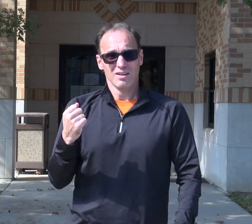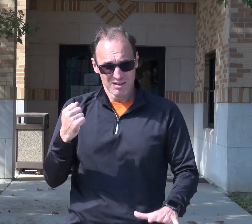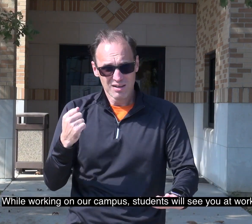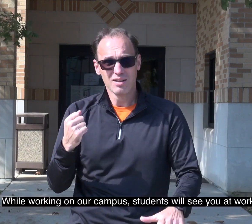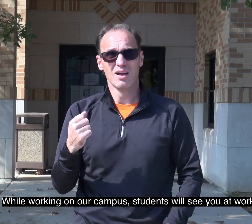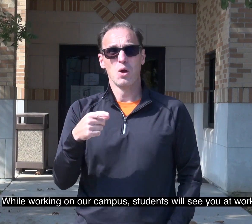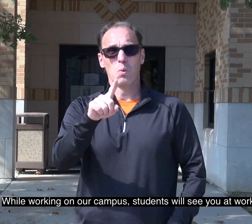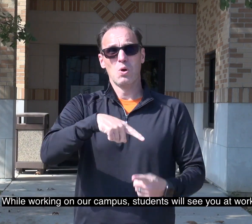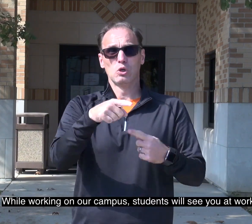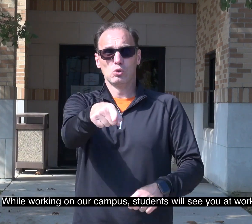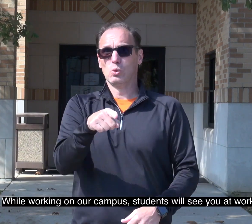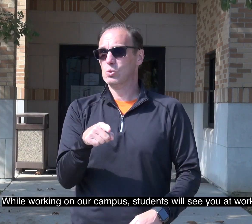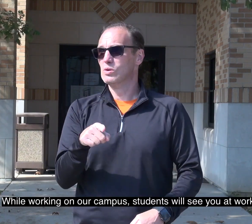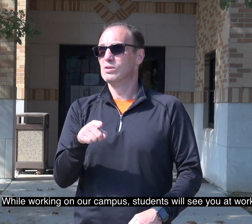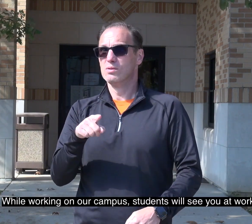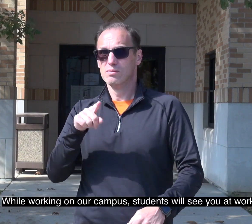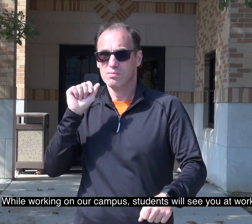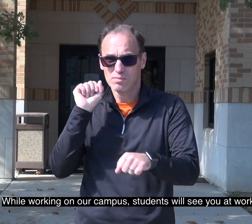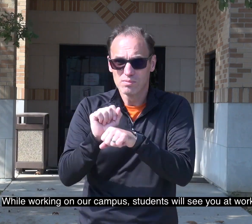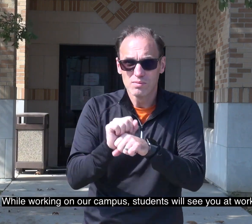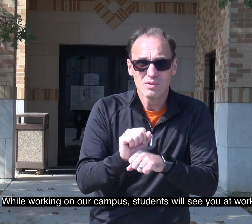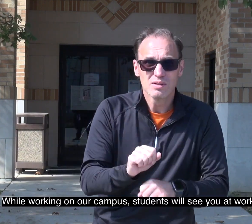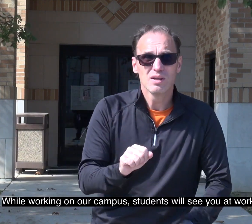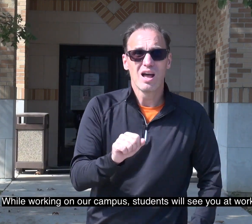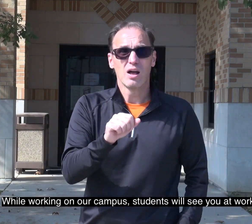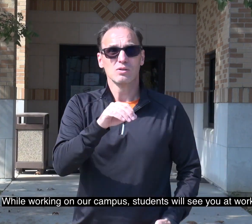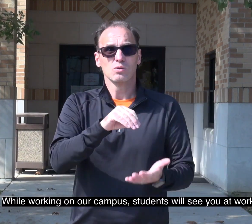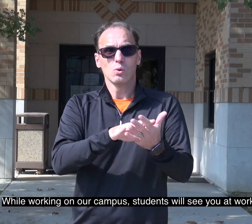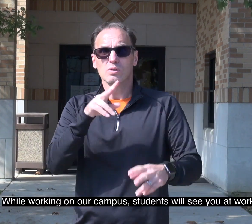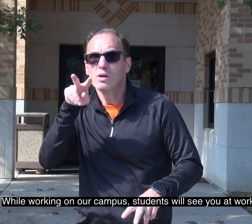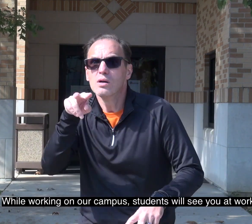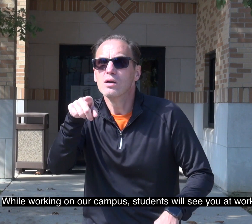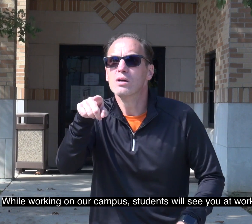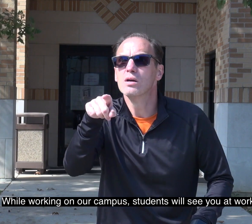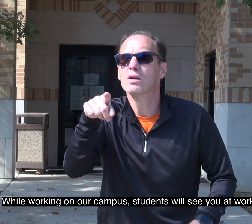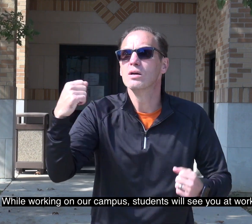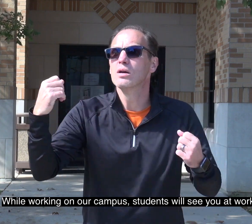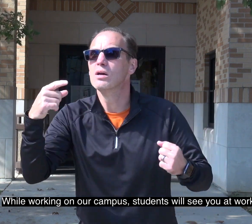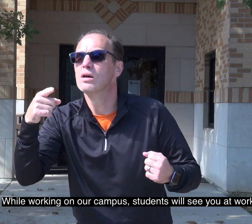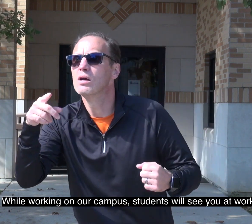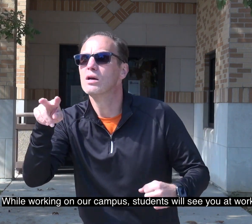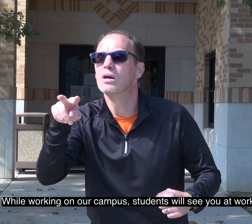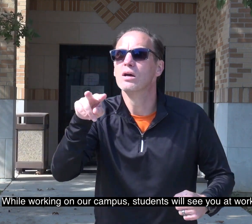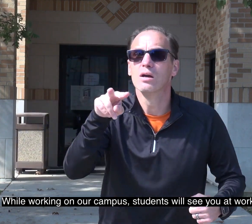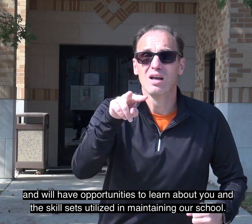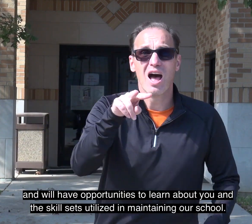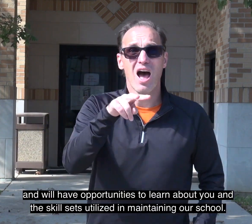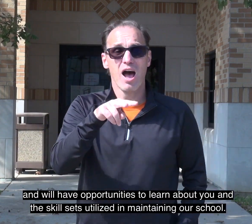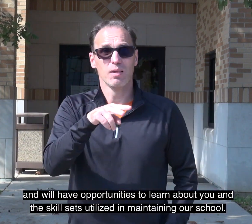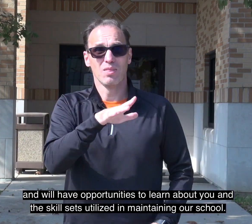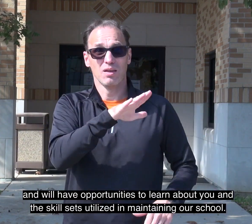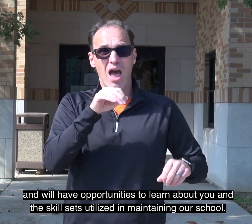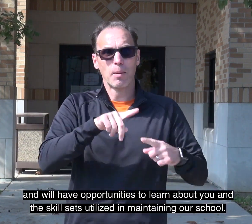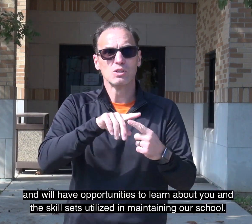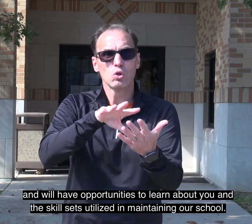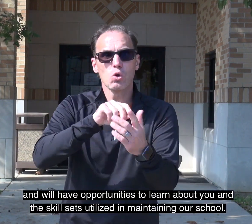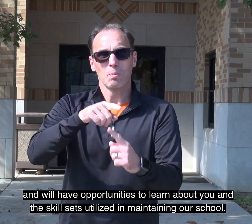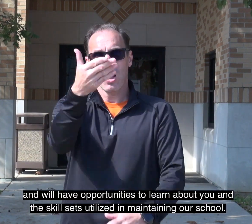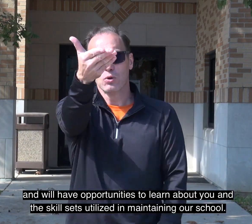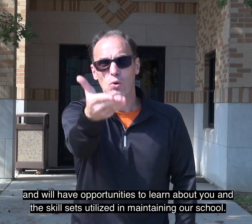where all people use sign language. While working on our campus, students will see you at work and have opportunities to learn